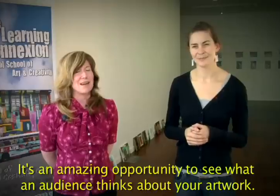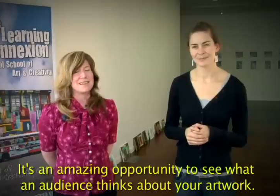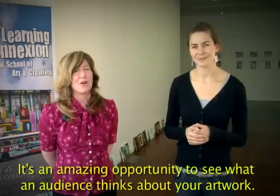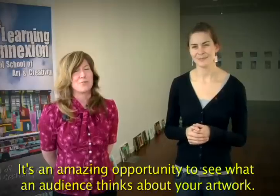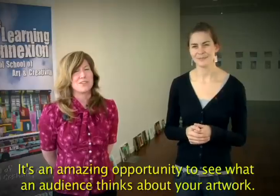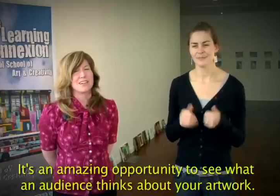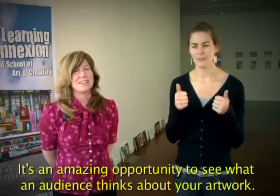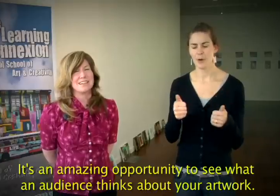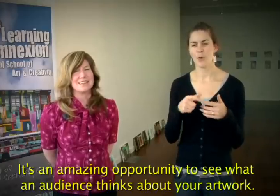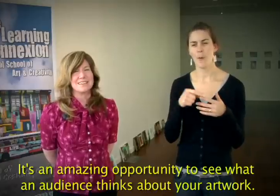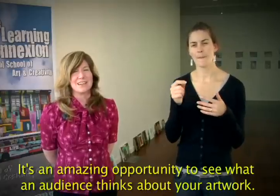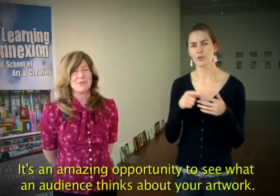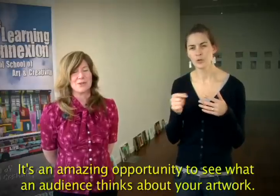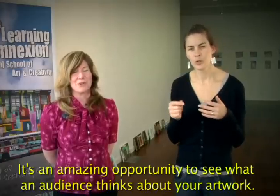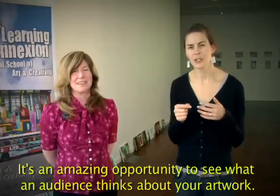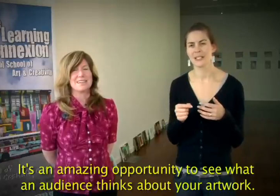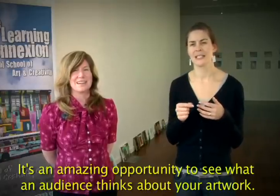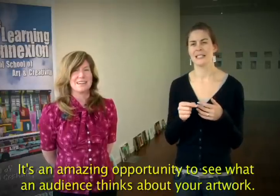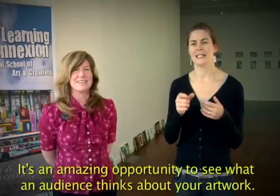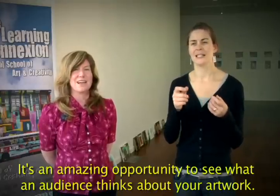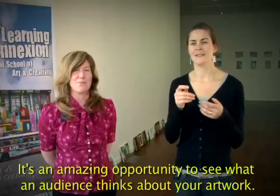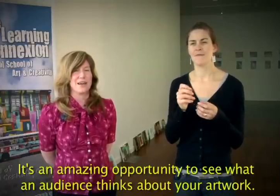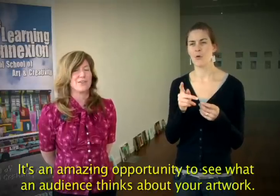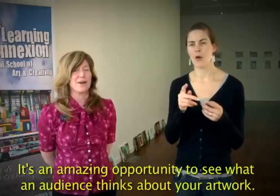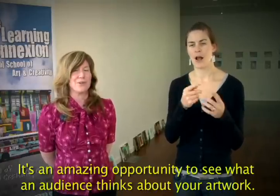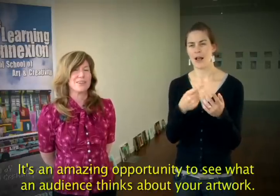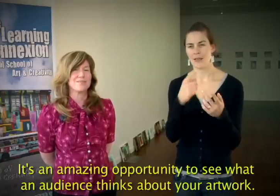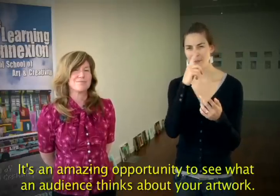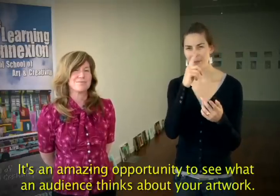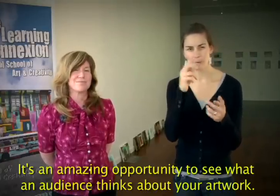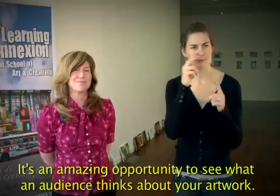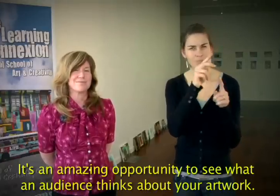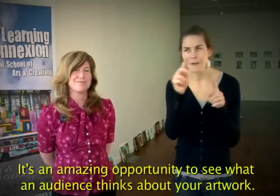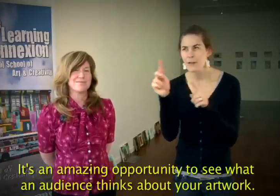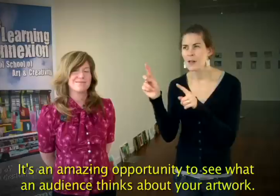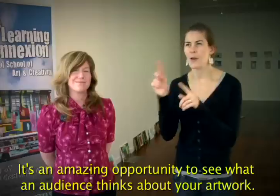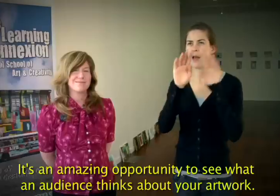It's an amazing opportunity to see what an audience thinks about your artwork.